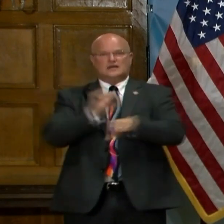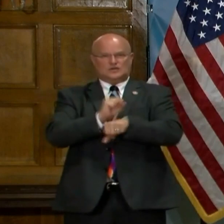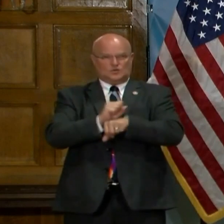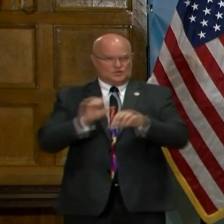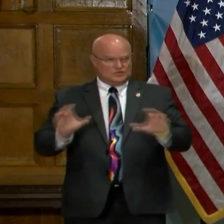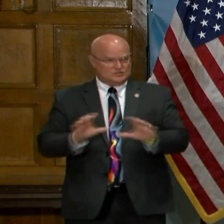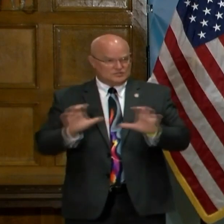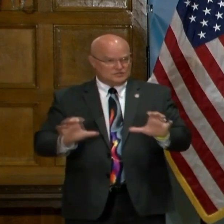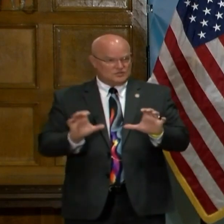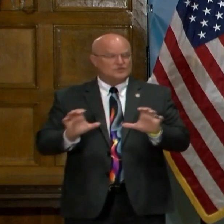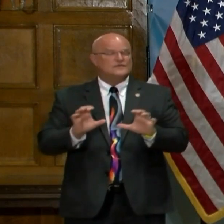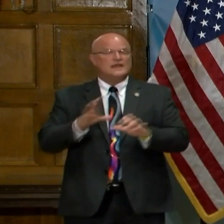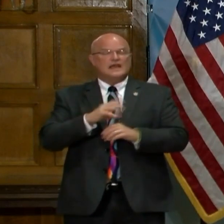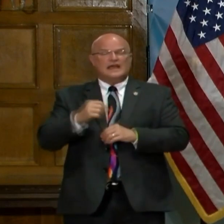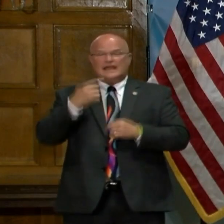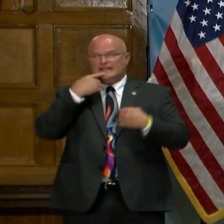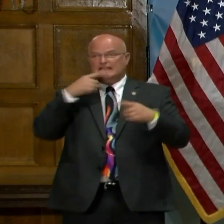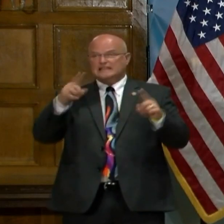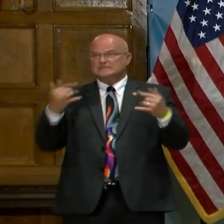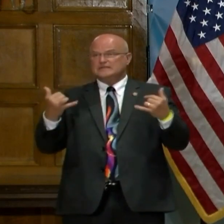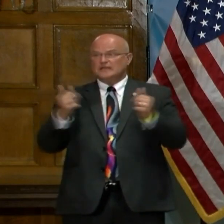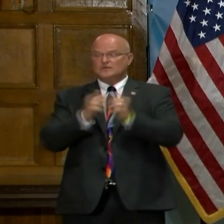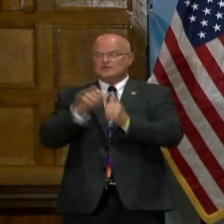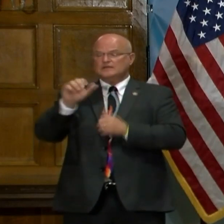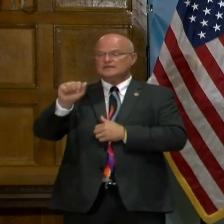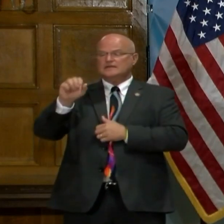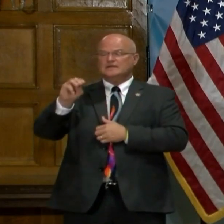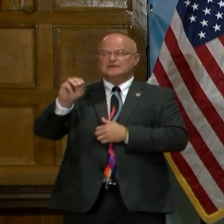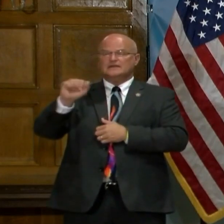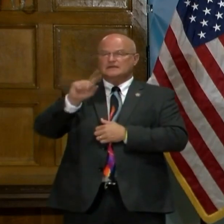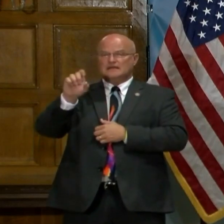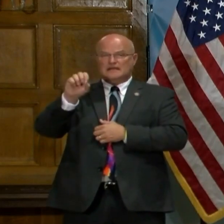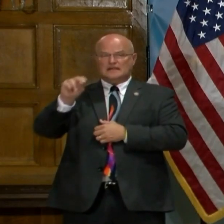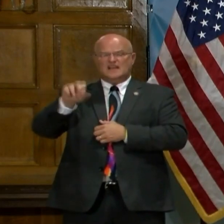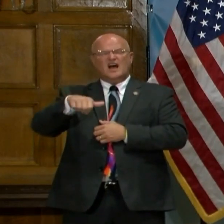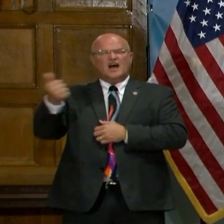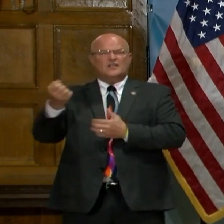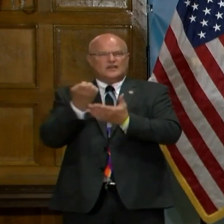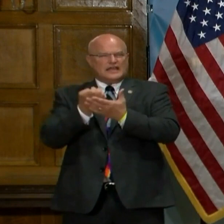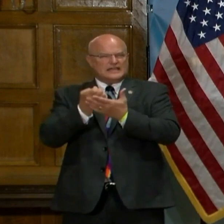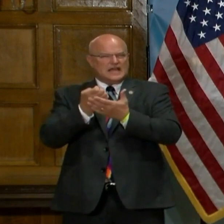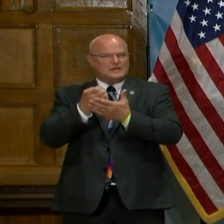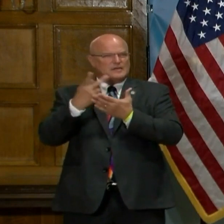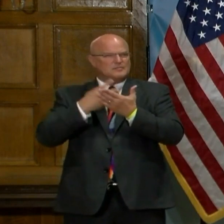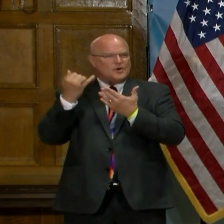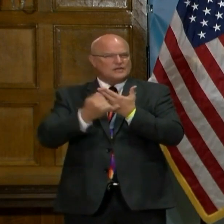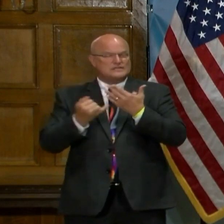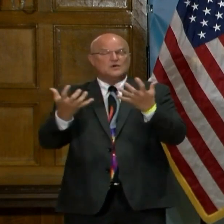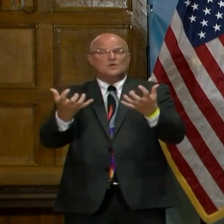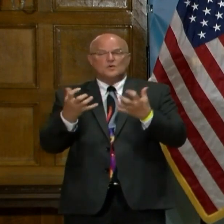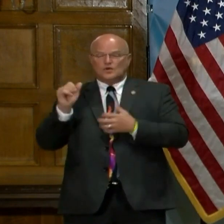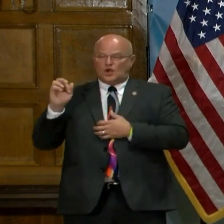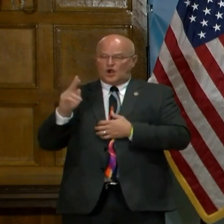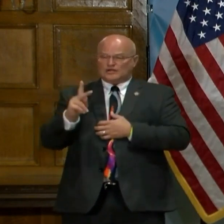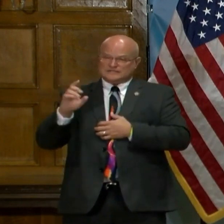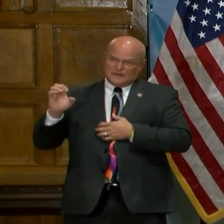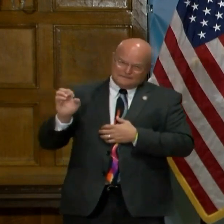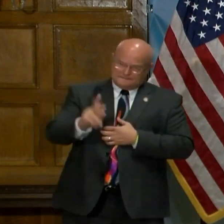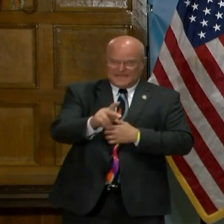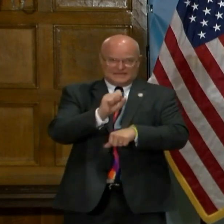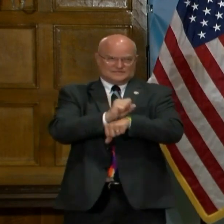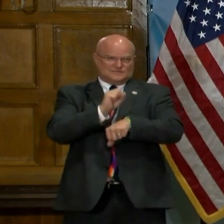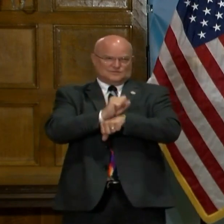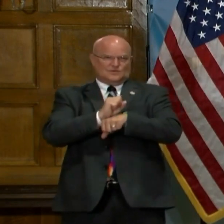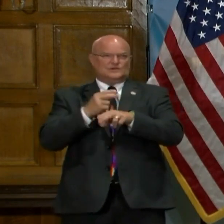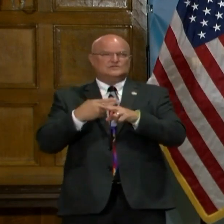do. As the governor alluded to, the announcement today with Amazon and some other economic development projects, we certainly want to get Arkansas back to work as quickly